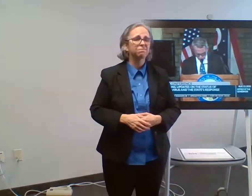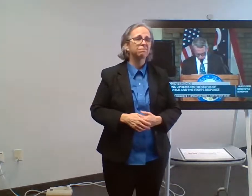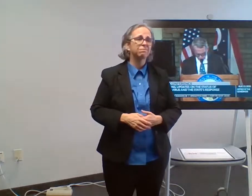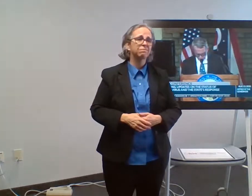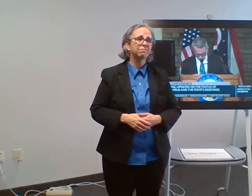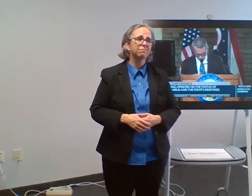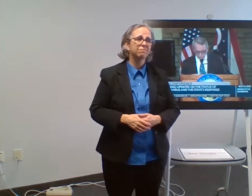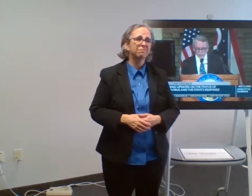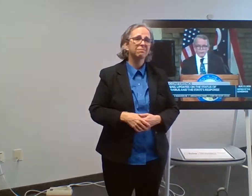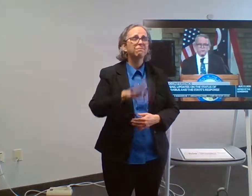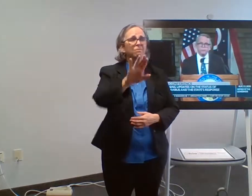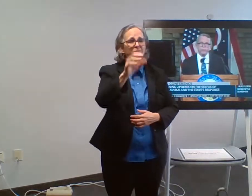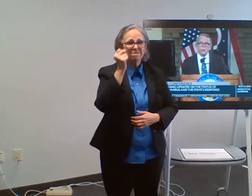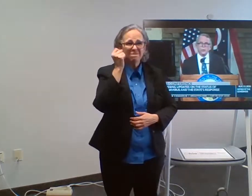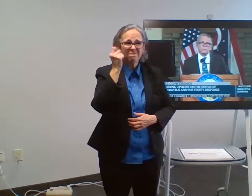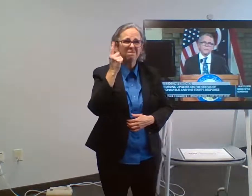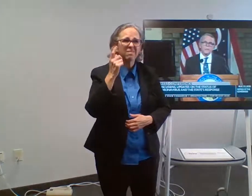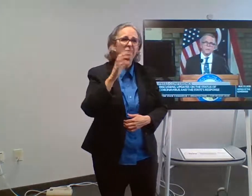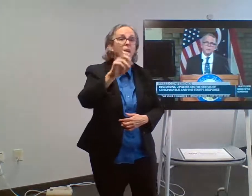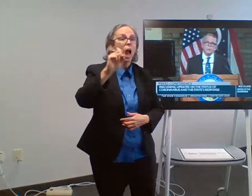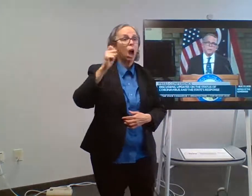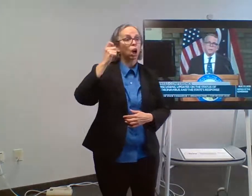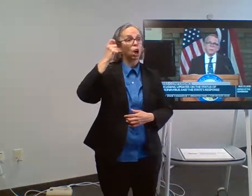of the Governor's Equity Advisory Board.